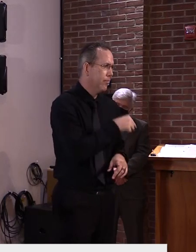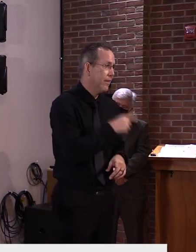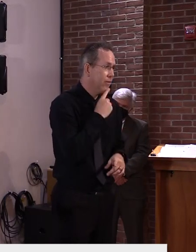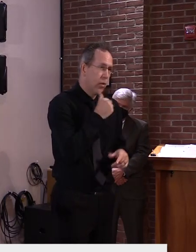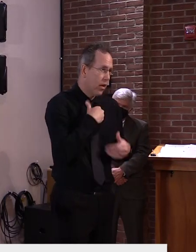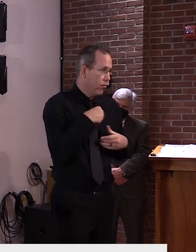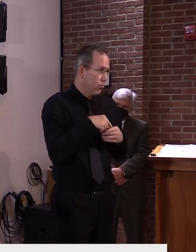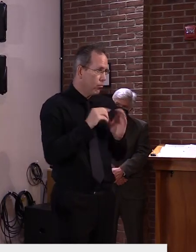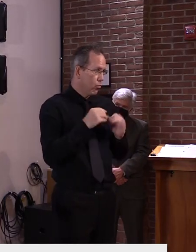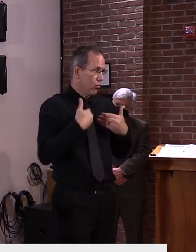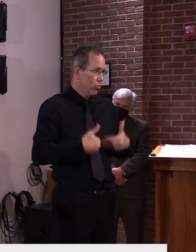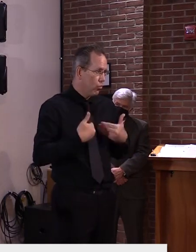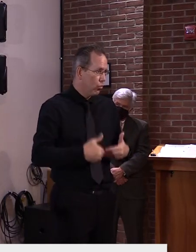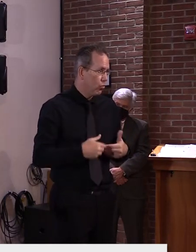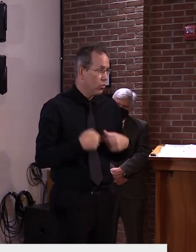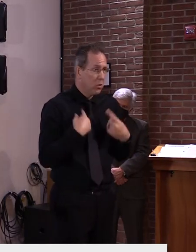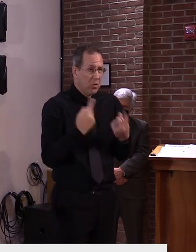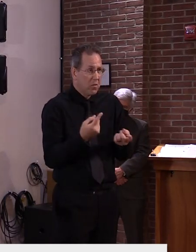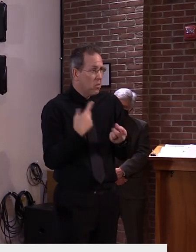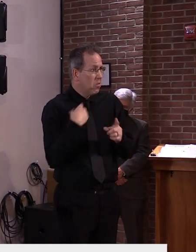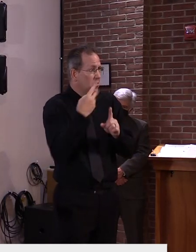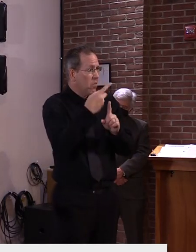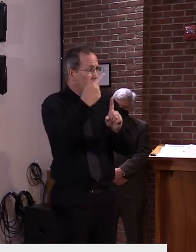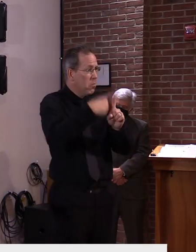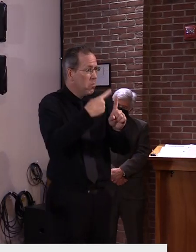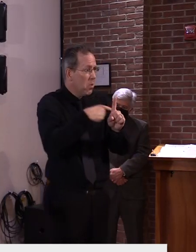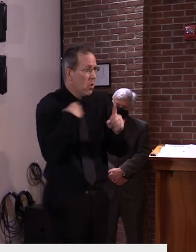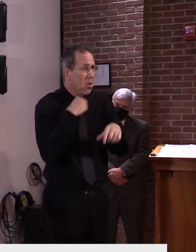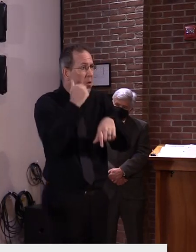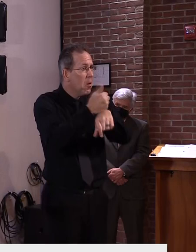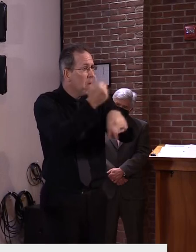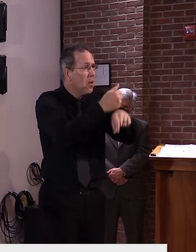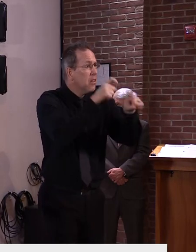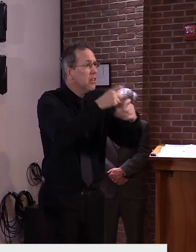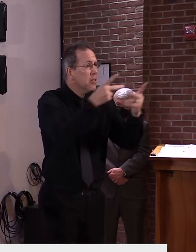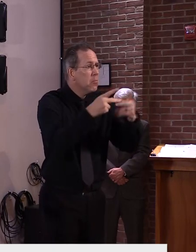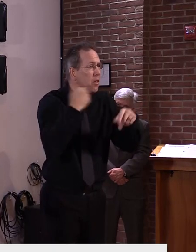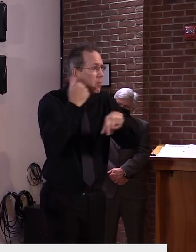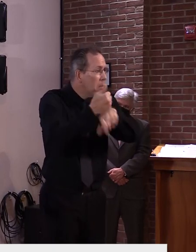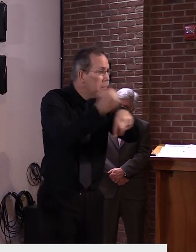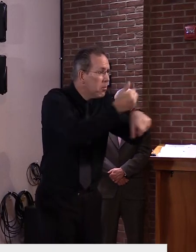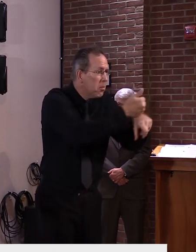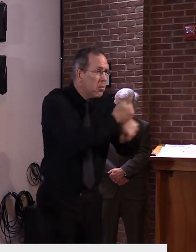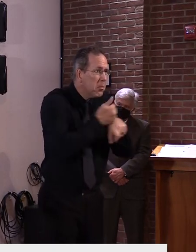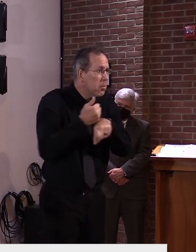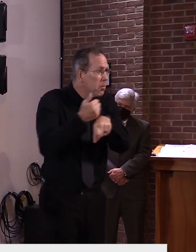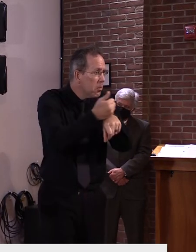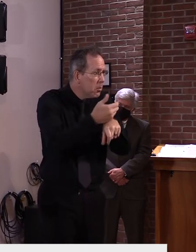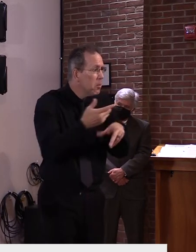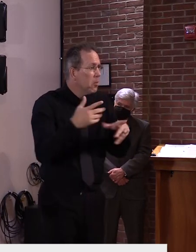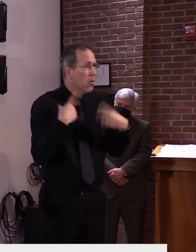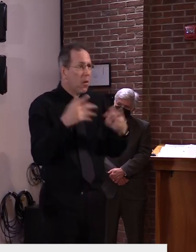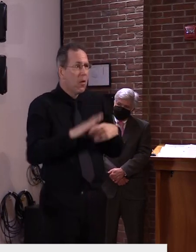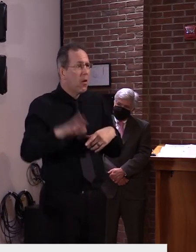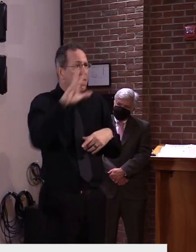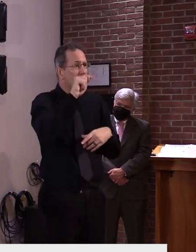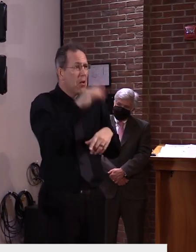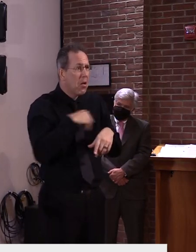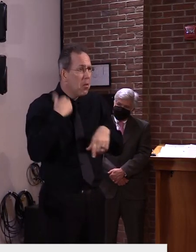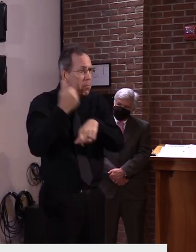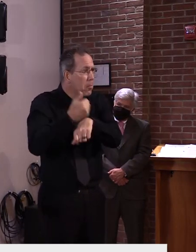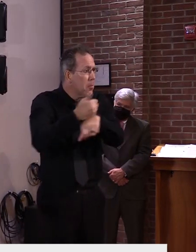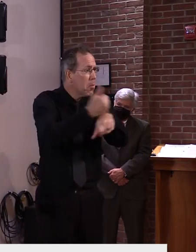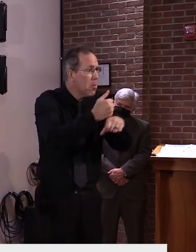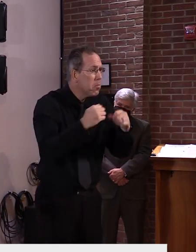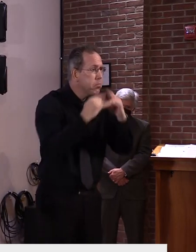now, actually, across the state. And in asymptomatic people, we're not finding